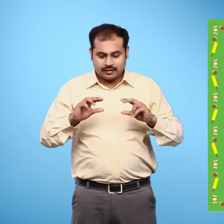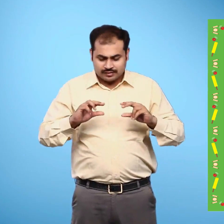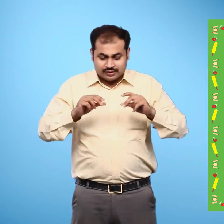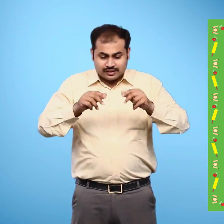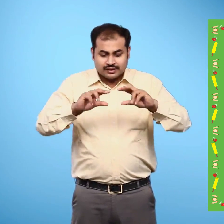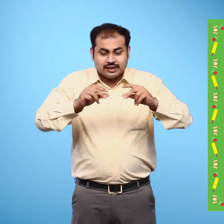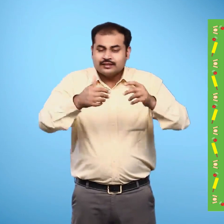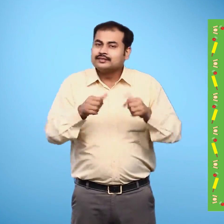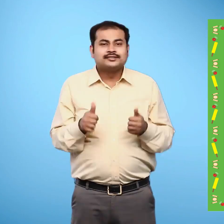and it cannot roll,